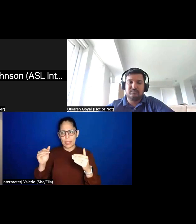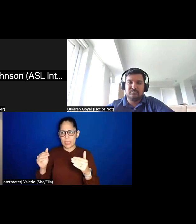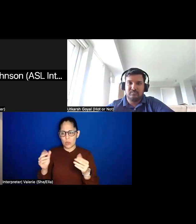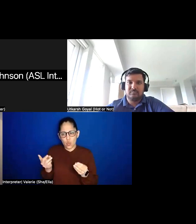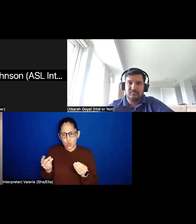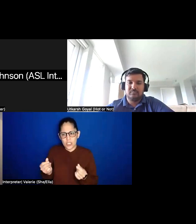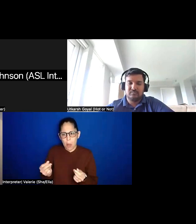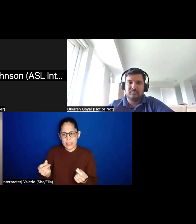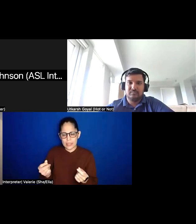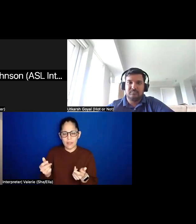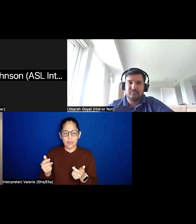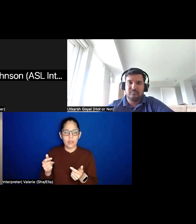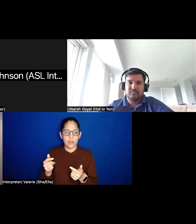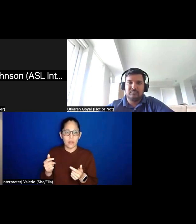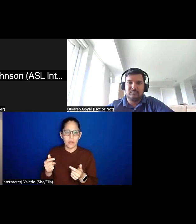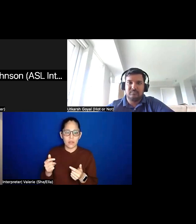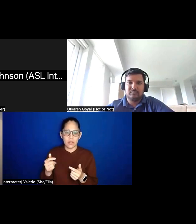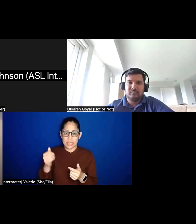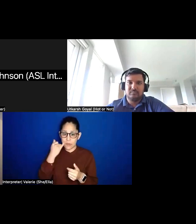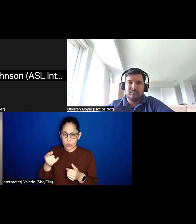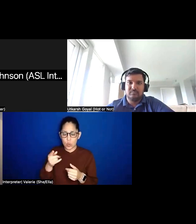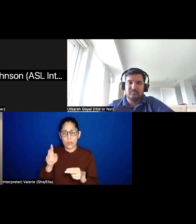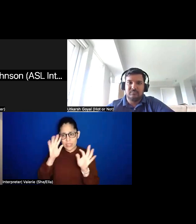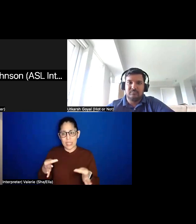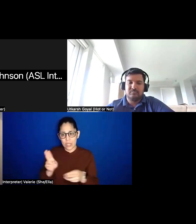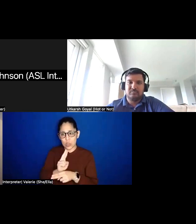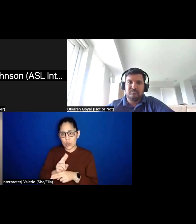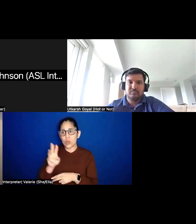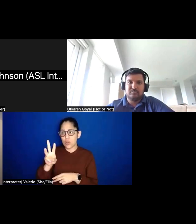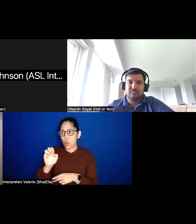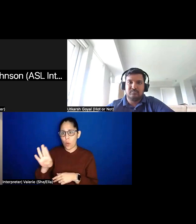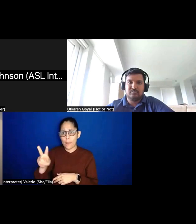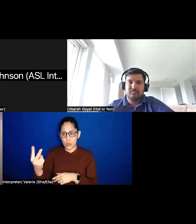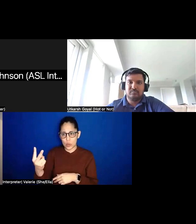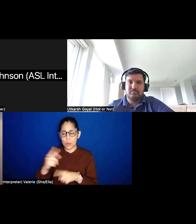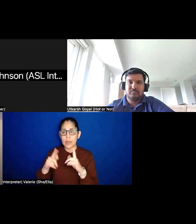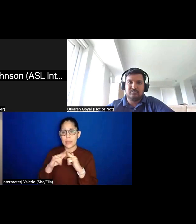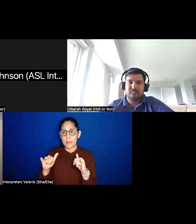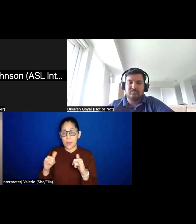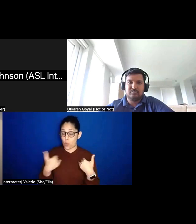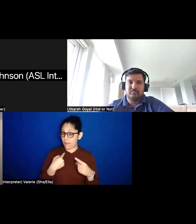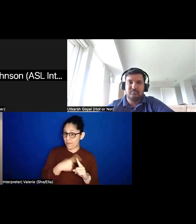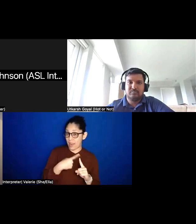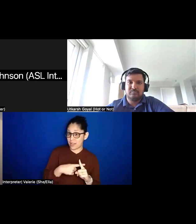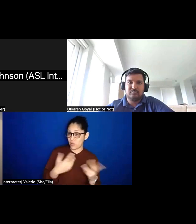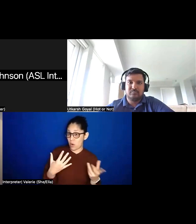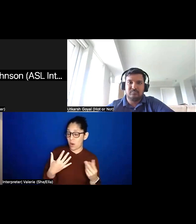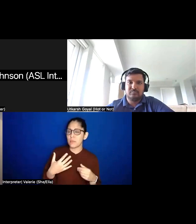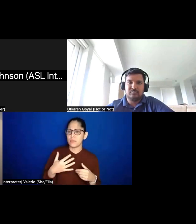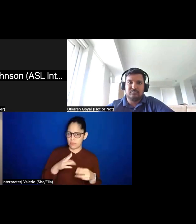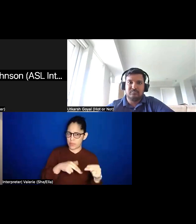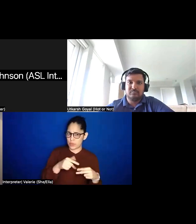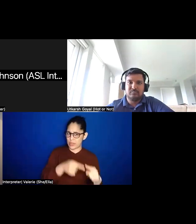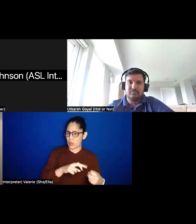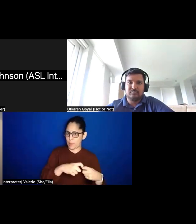as if you're building on Web 2. But then we also have the advantages of us building on a blockchain. So